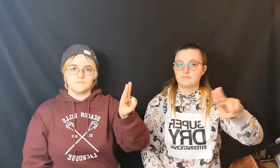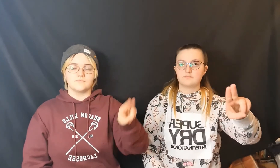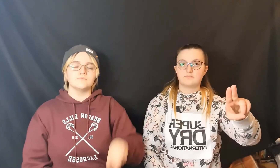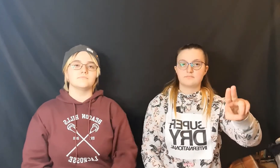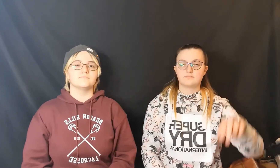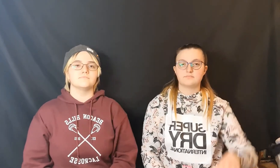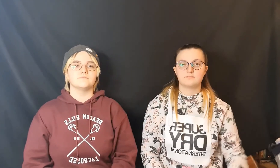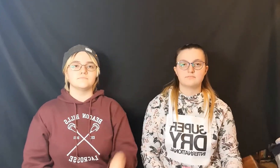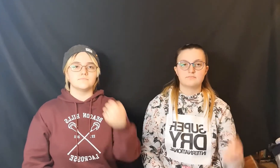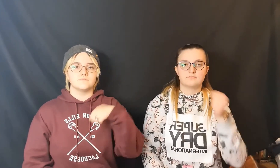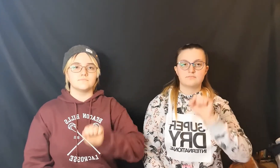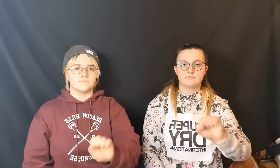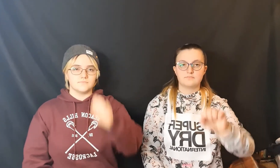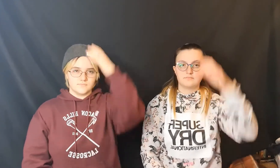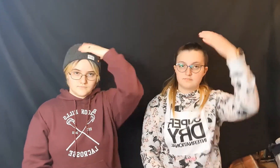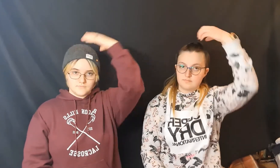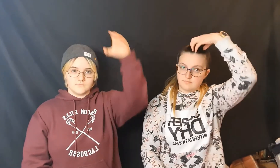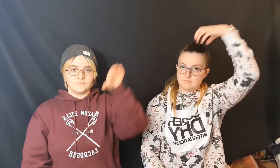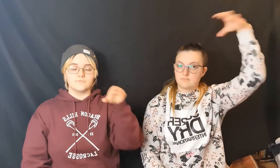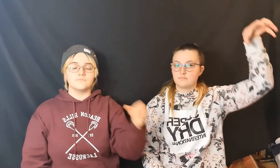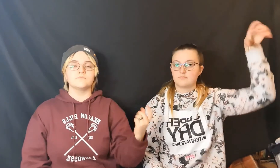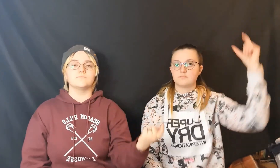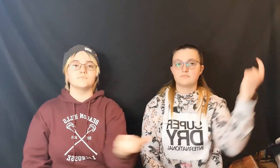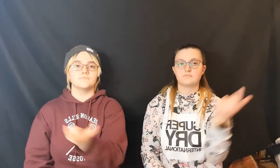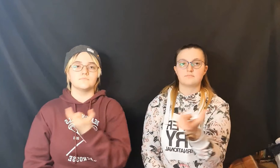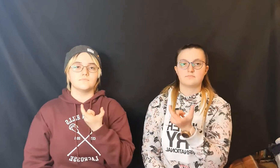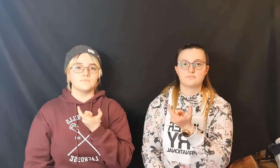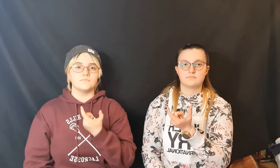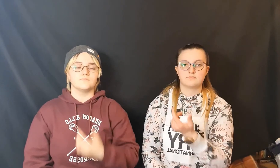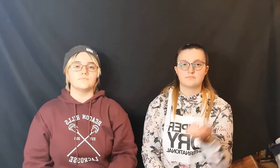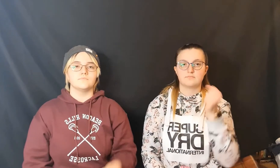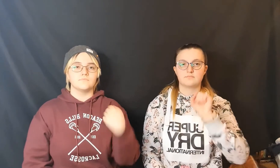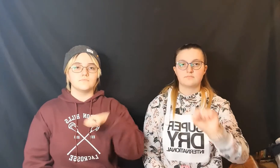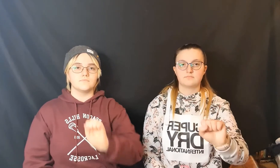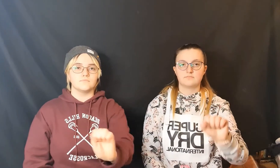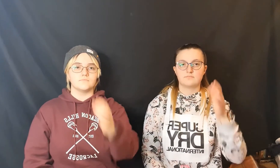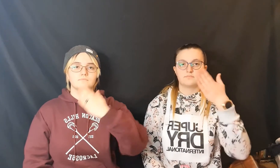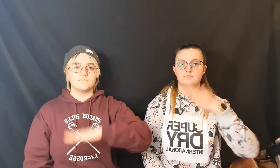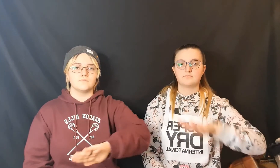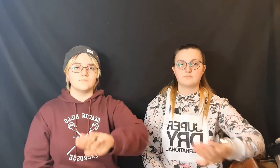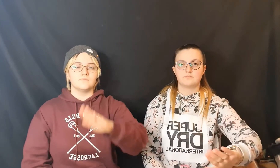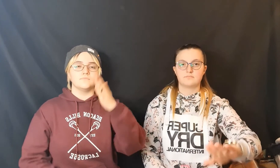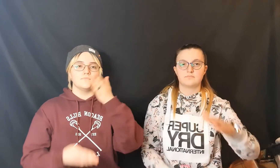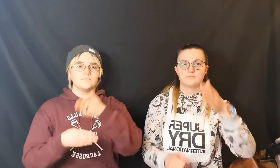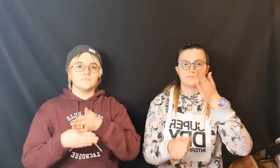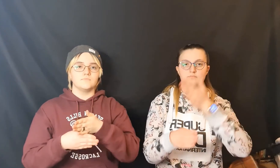name. Thy kingdom come, thy